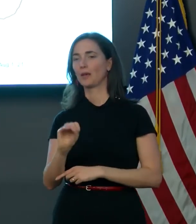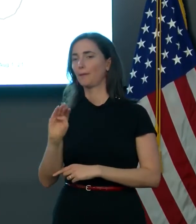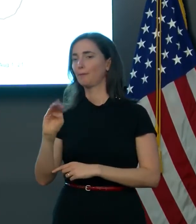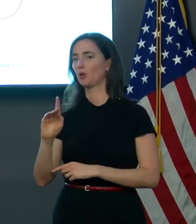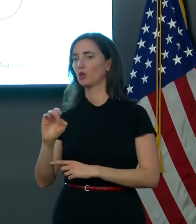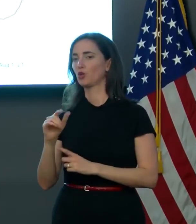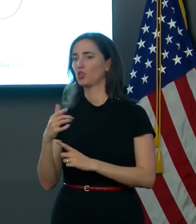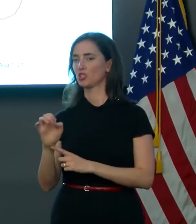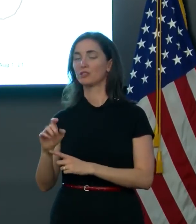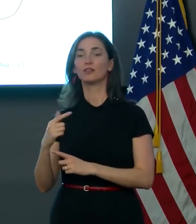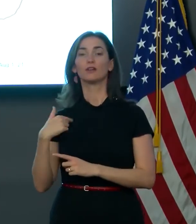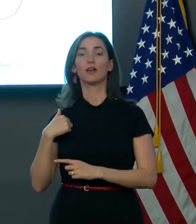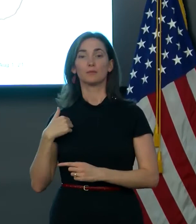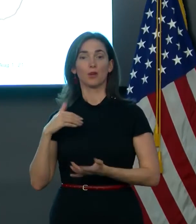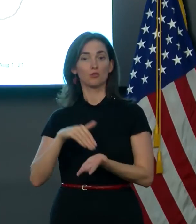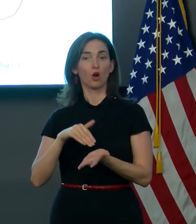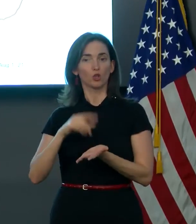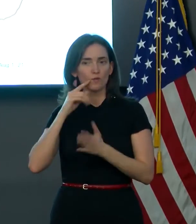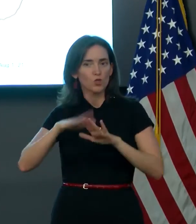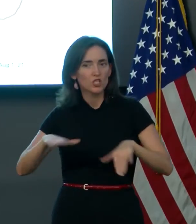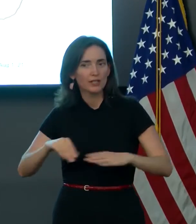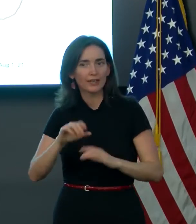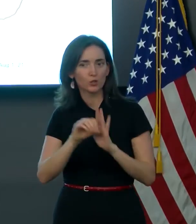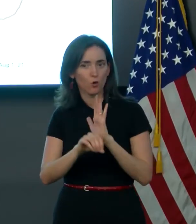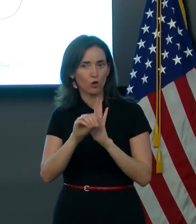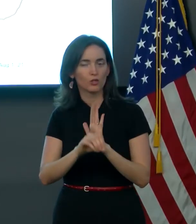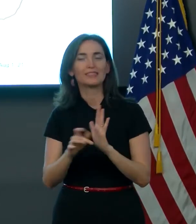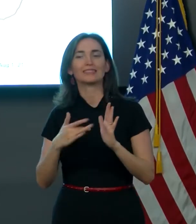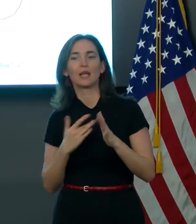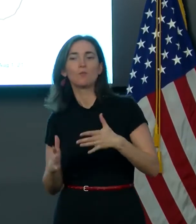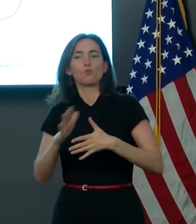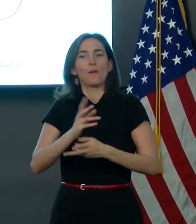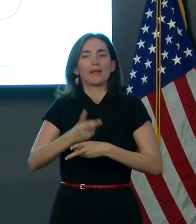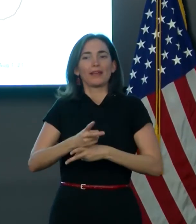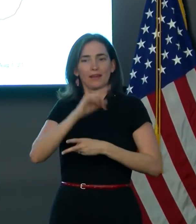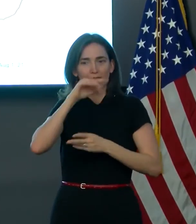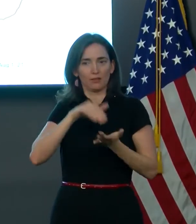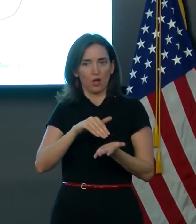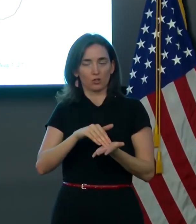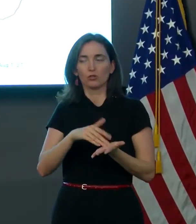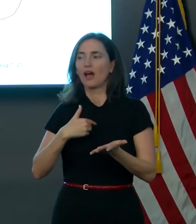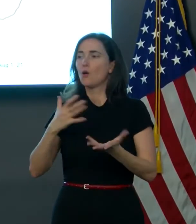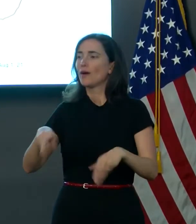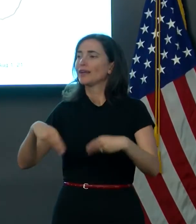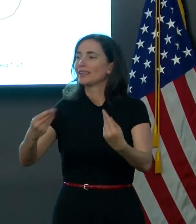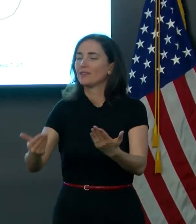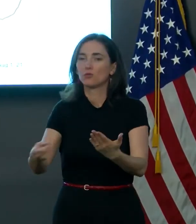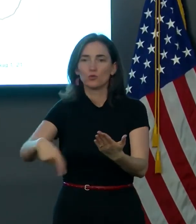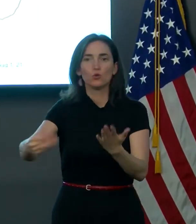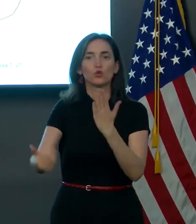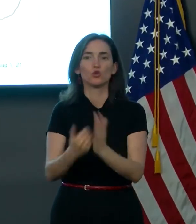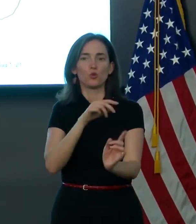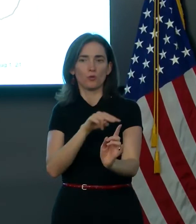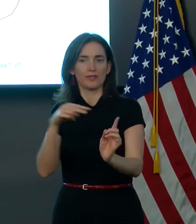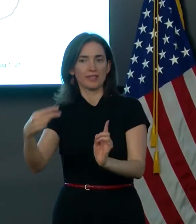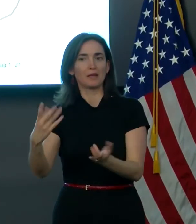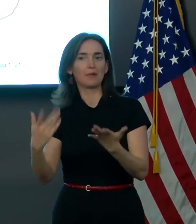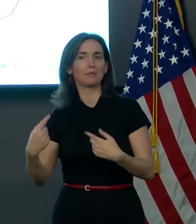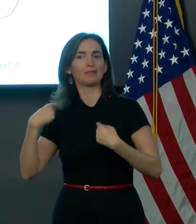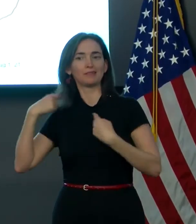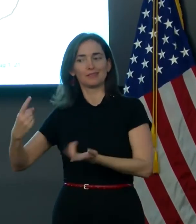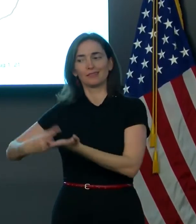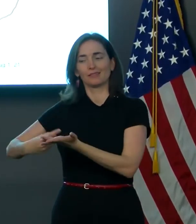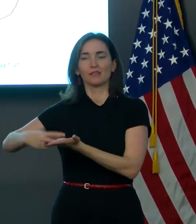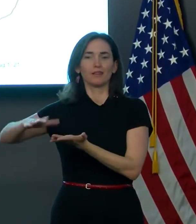pediatrician in New Orleans, and I practice primary care pediatrics. And I'm hoping to bring a different perspective today that perhaps we haven't talked enough